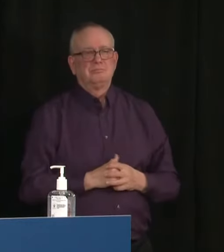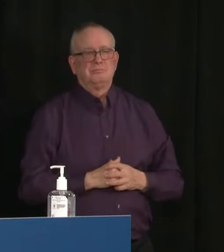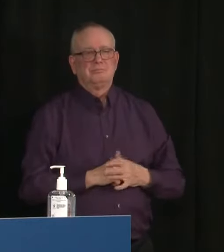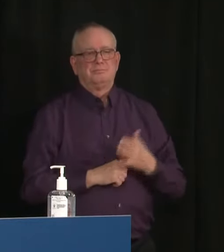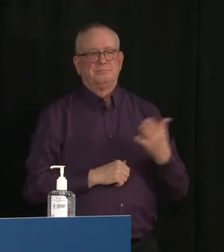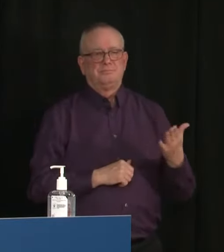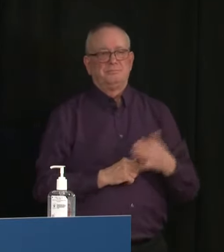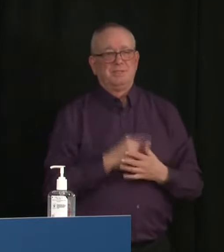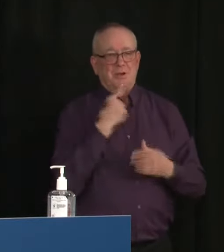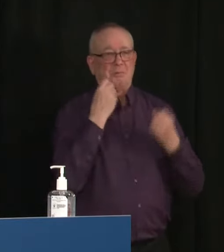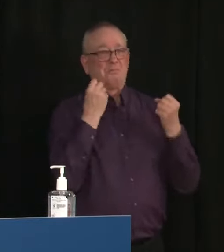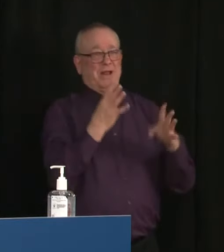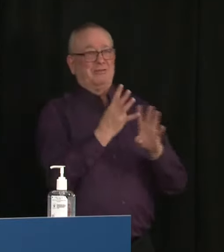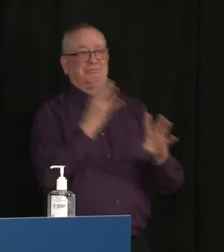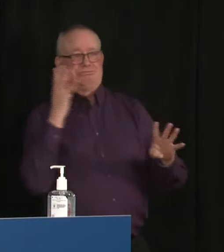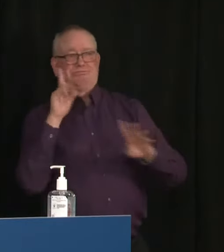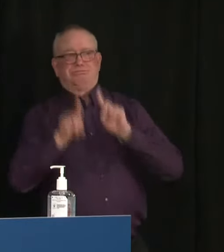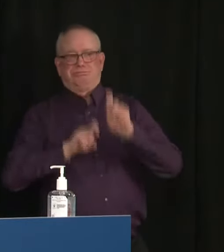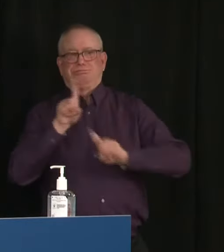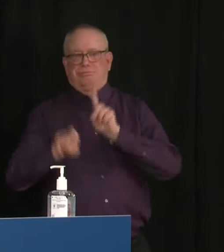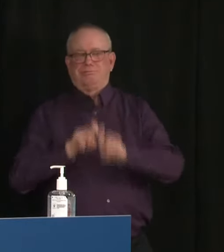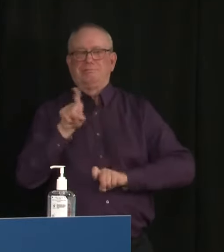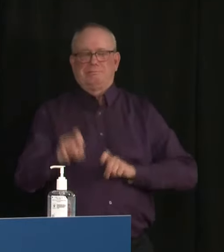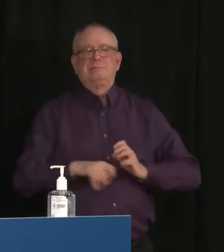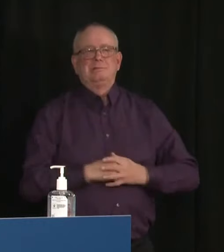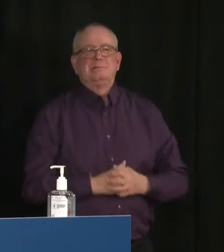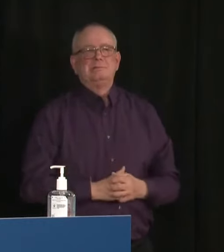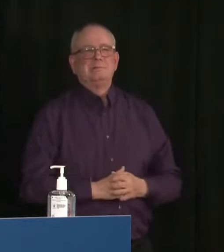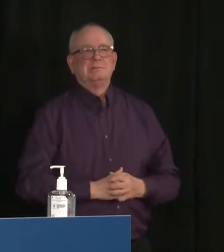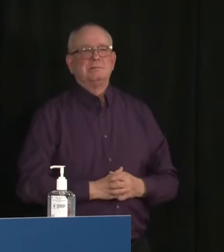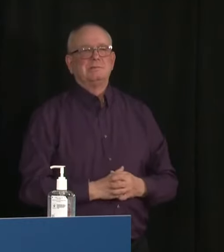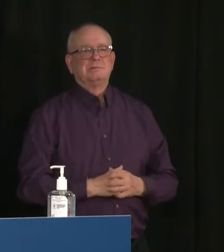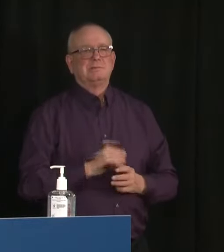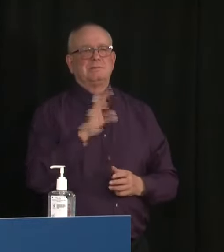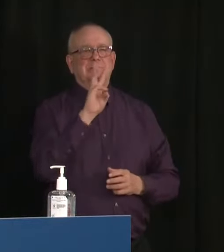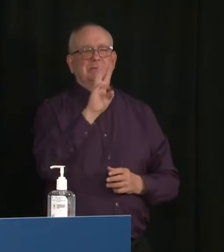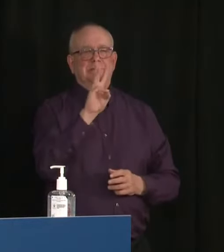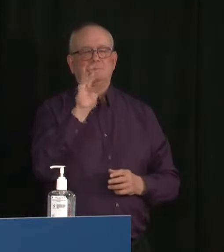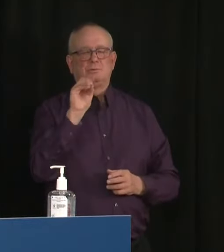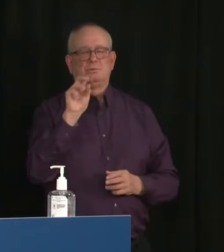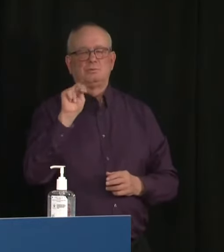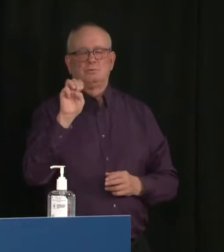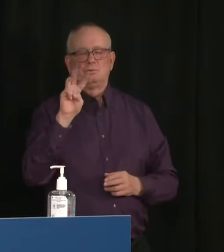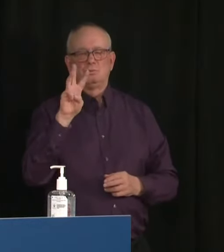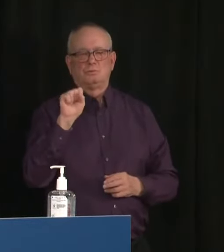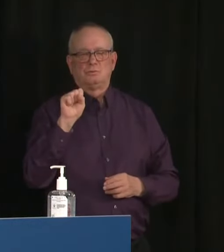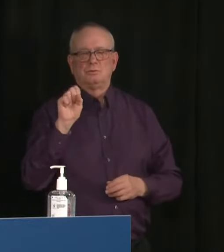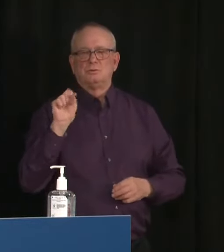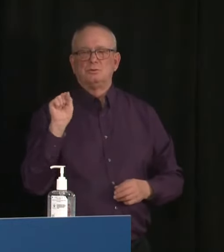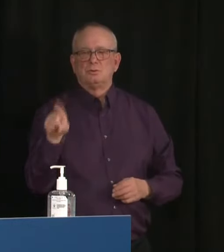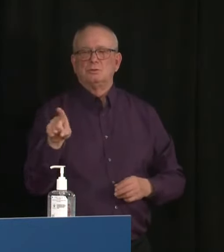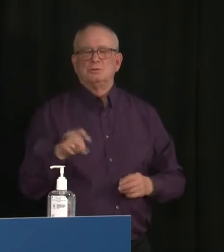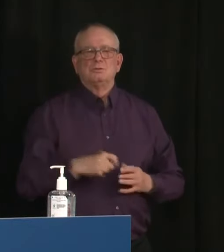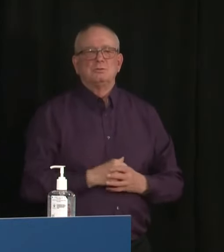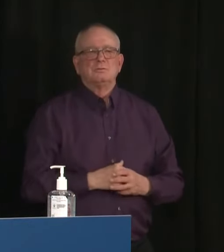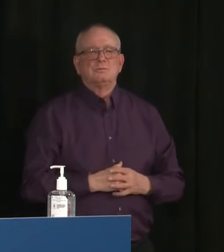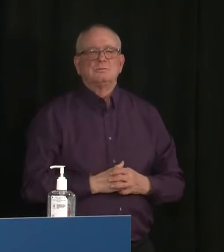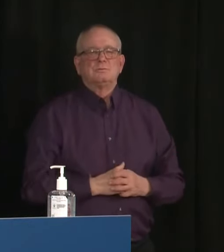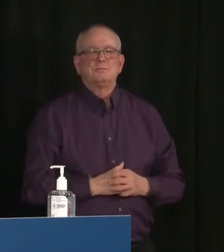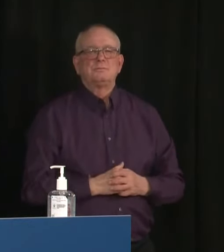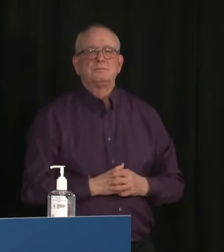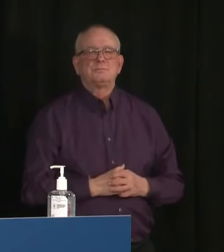please? Thank you. The first caller is Jeff Slack, 660 News. Hi there. Thanks for taking my